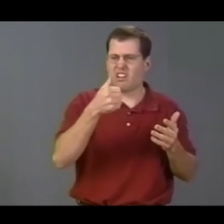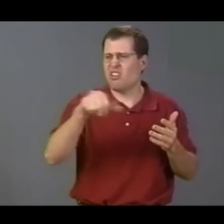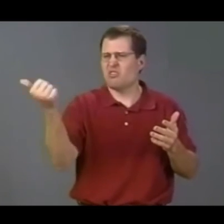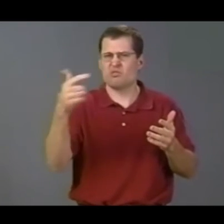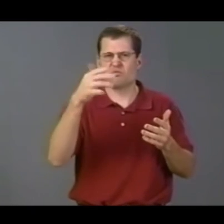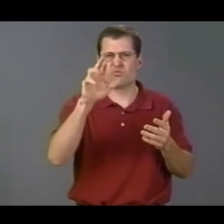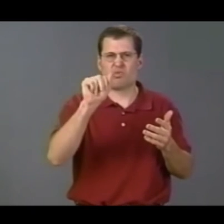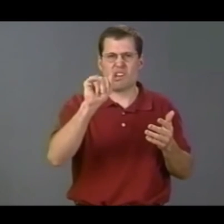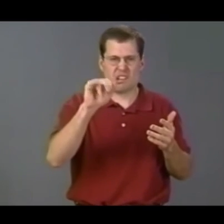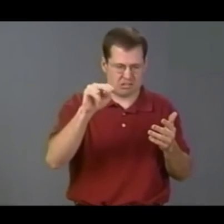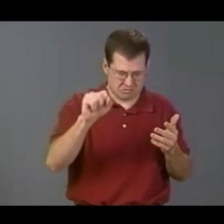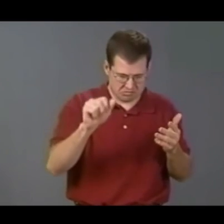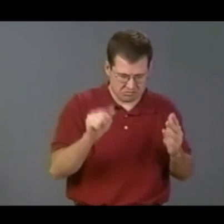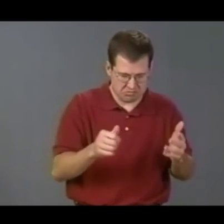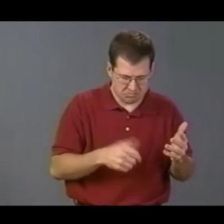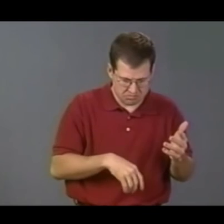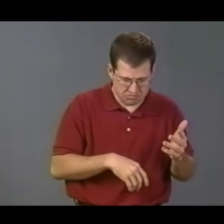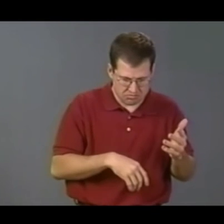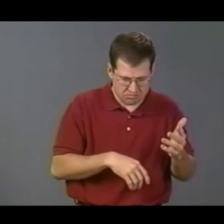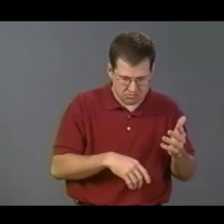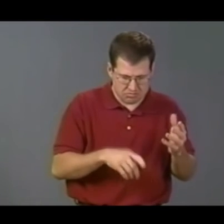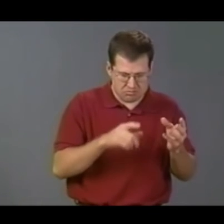avocado, pasta,